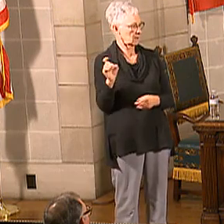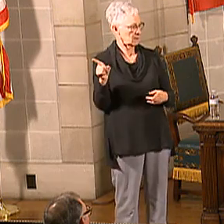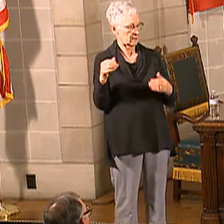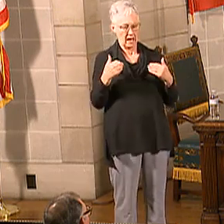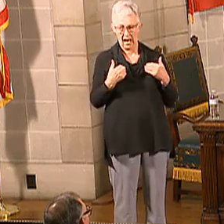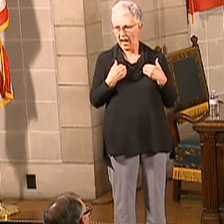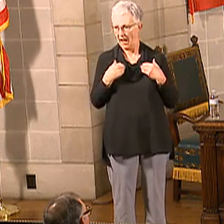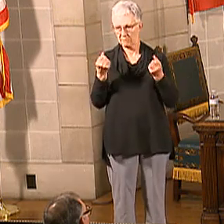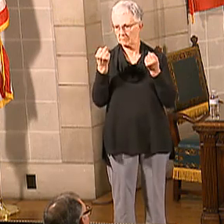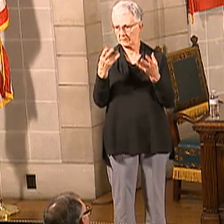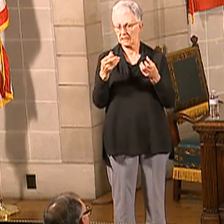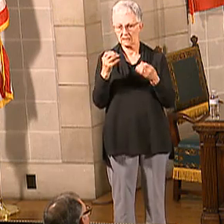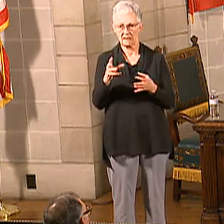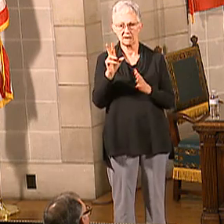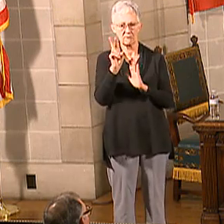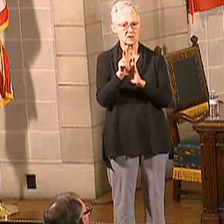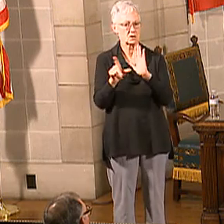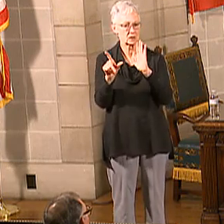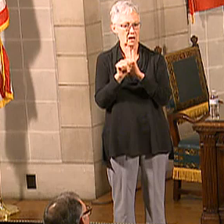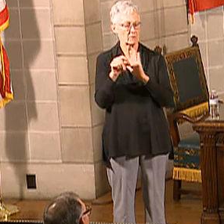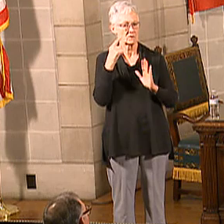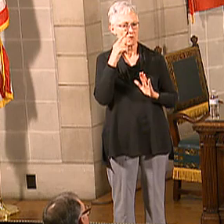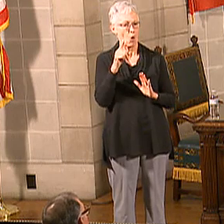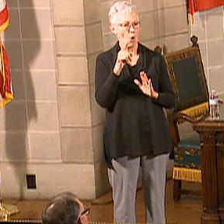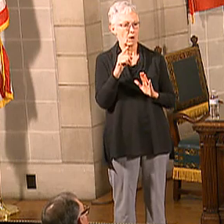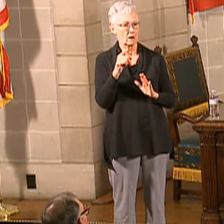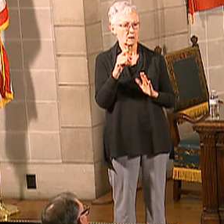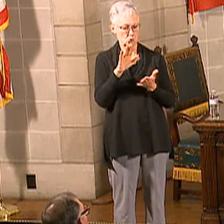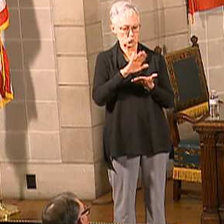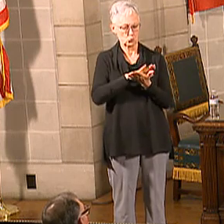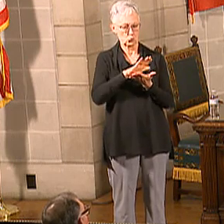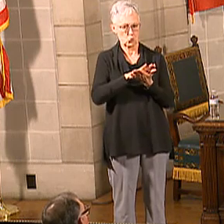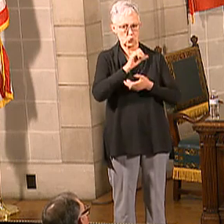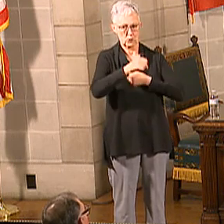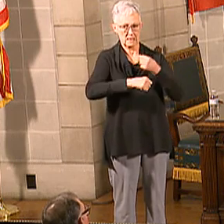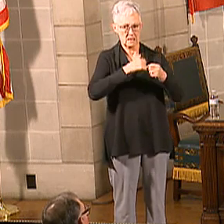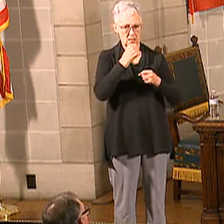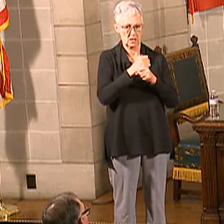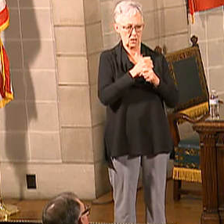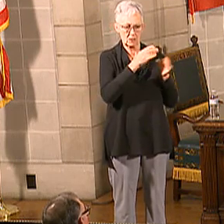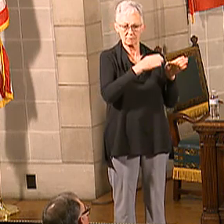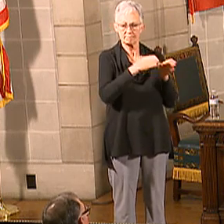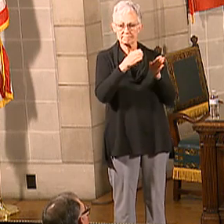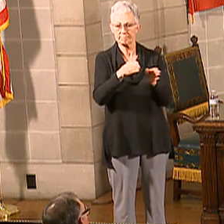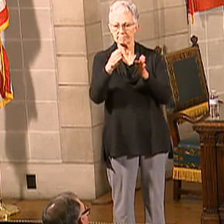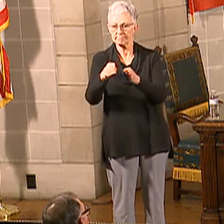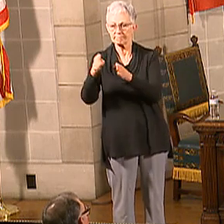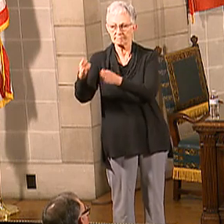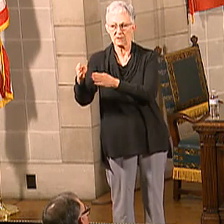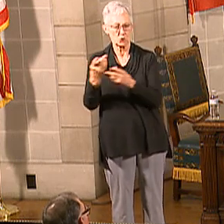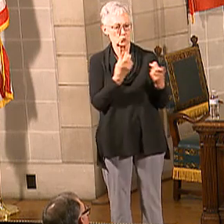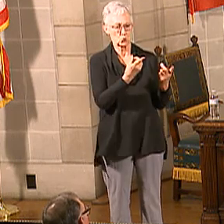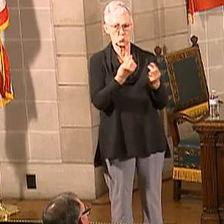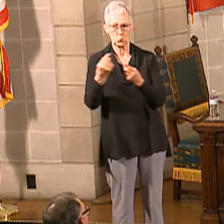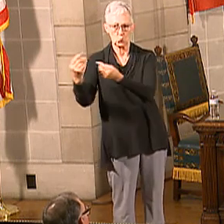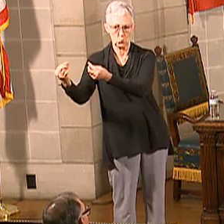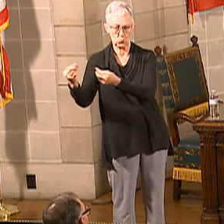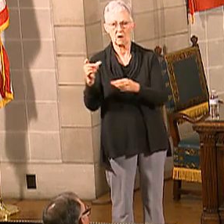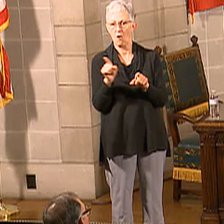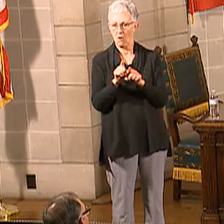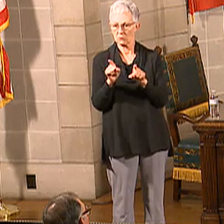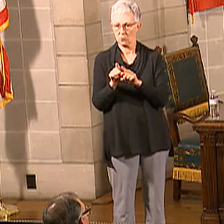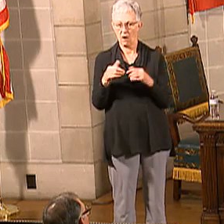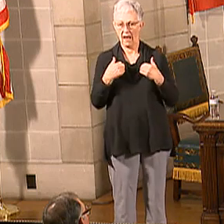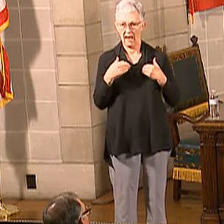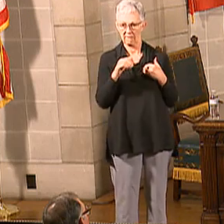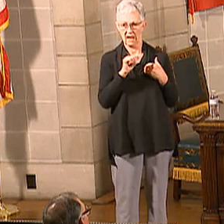produced years ago, one for every school day of the year. Also linked to the virtual tour for the Capitol and to the